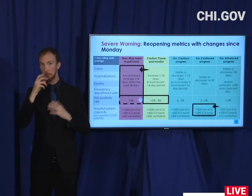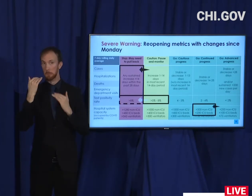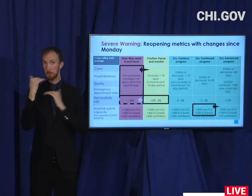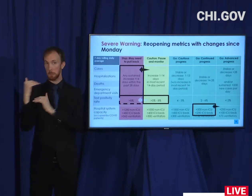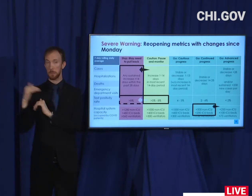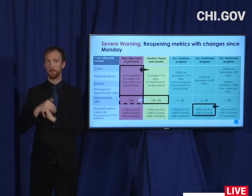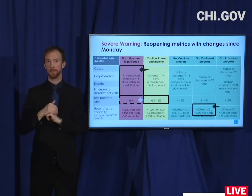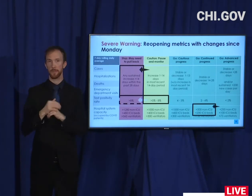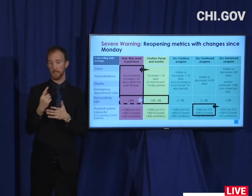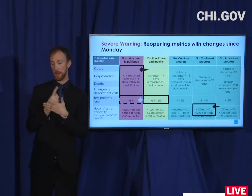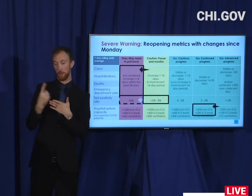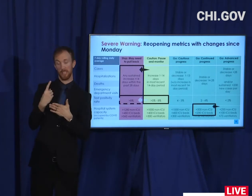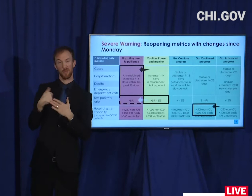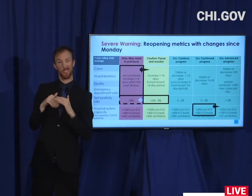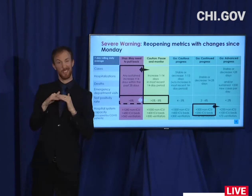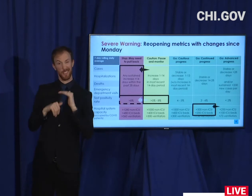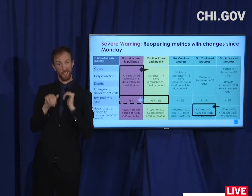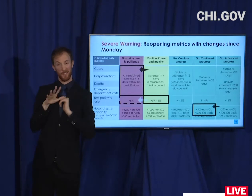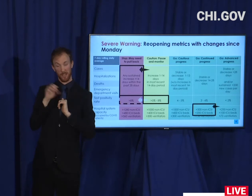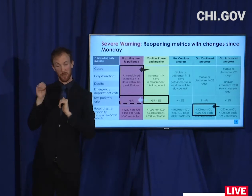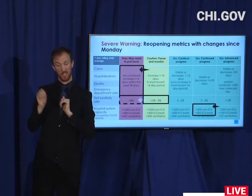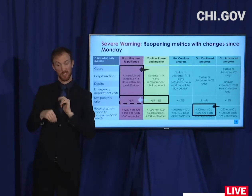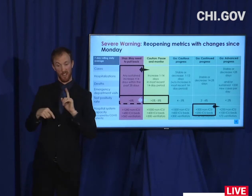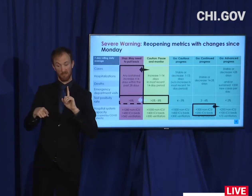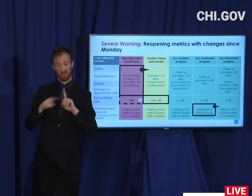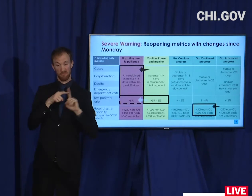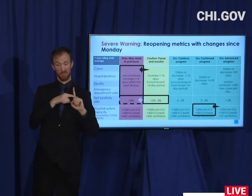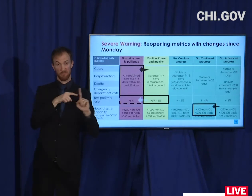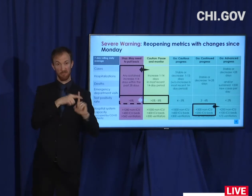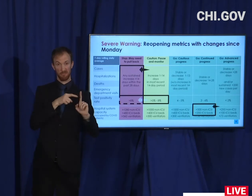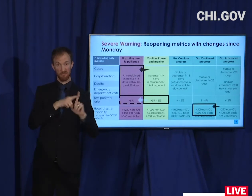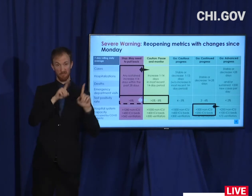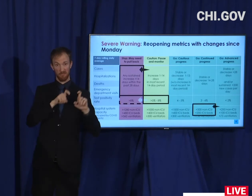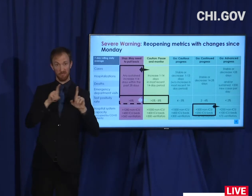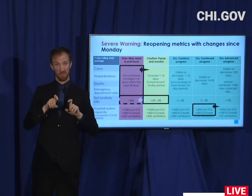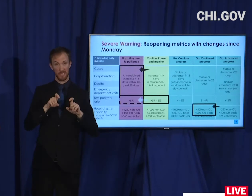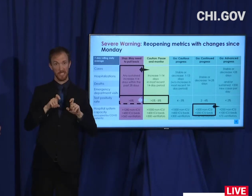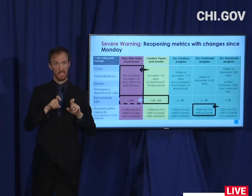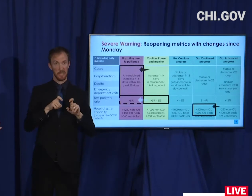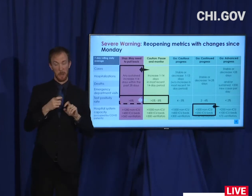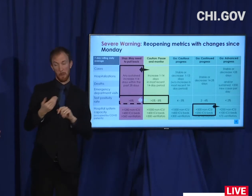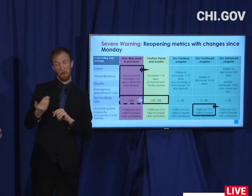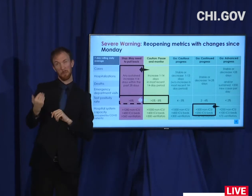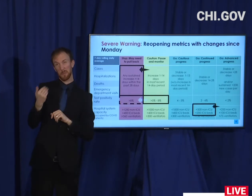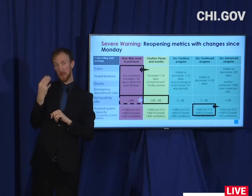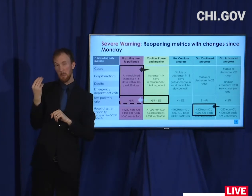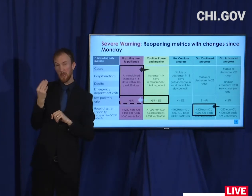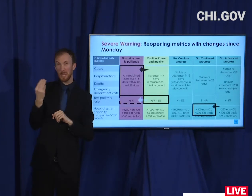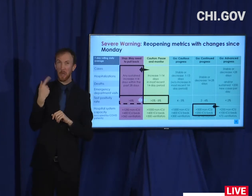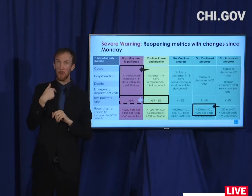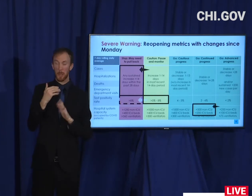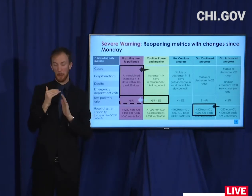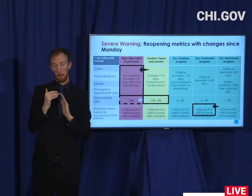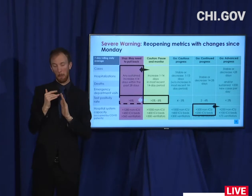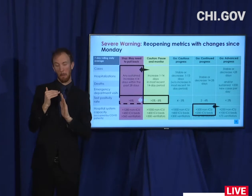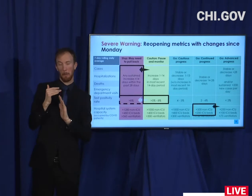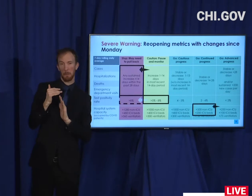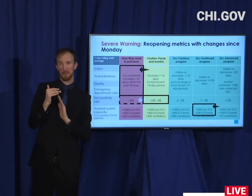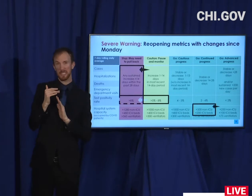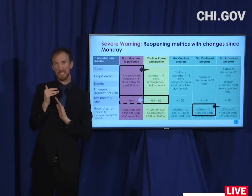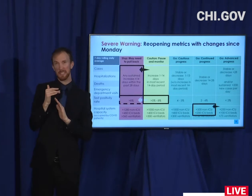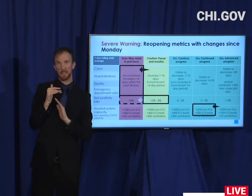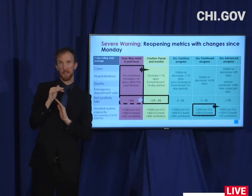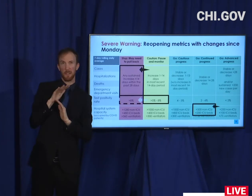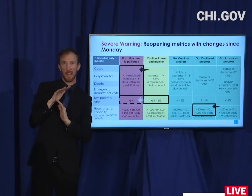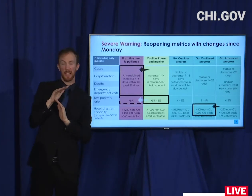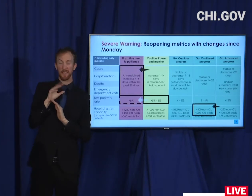5% positivity. When we were up here on Monday, we were just getting over that 5%, getting into the 6% range.